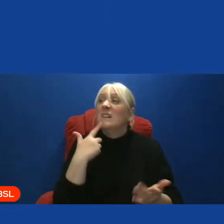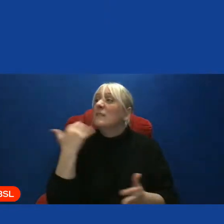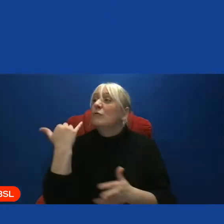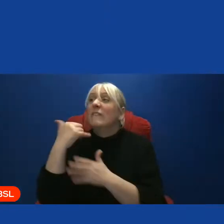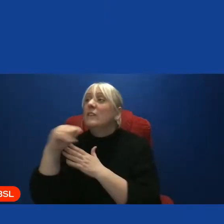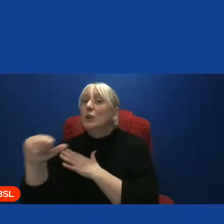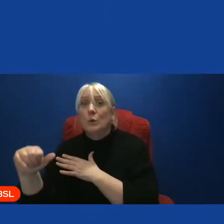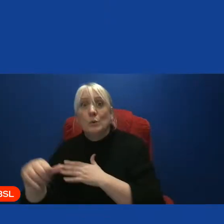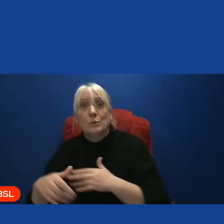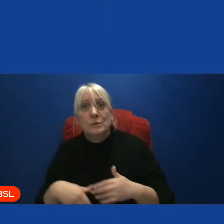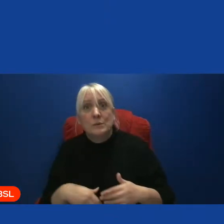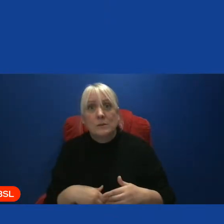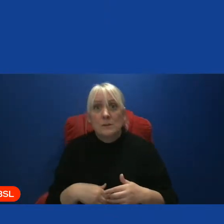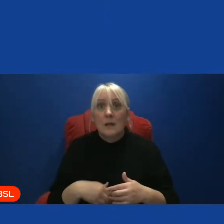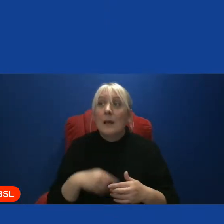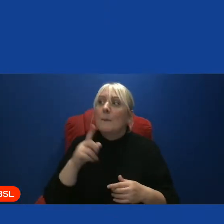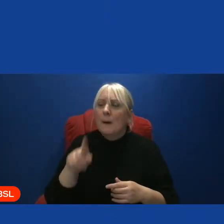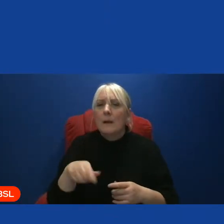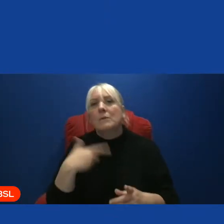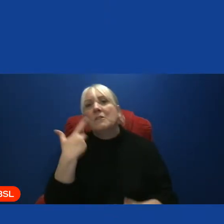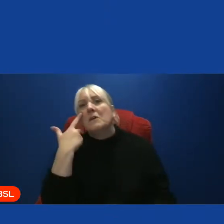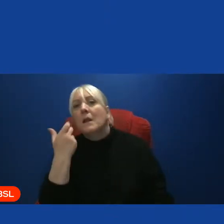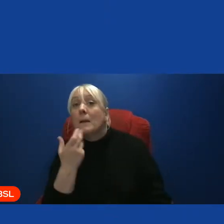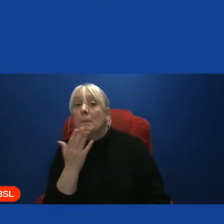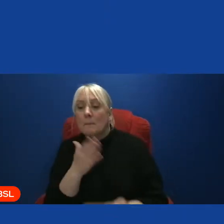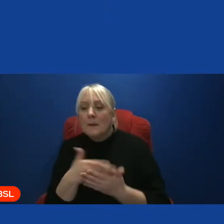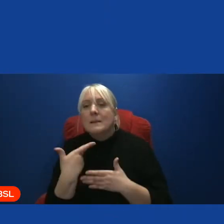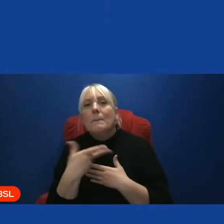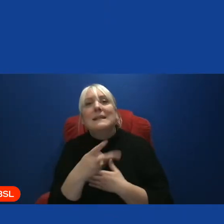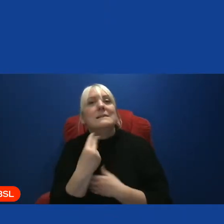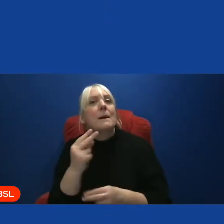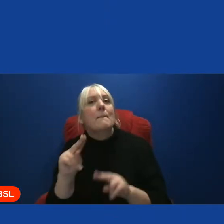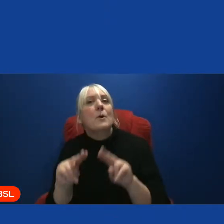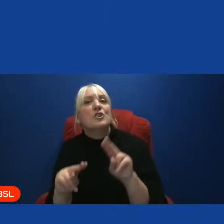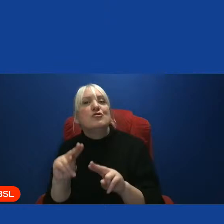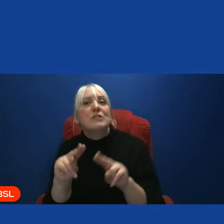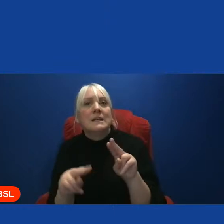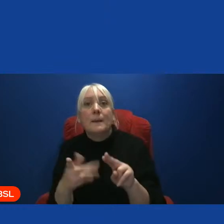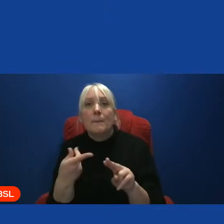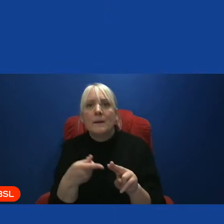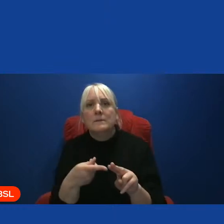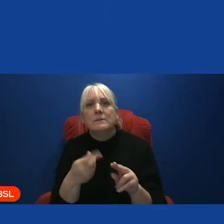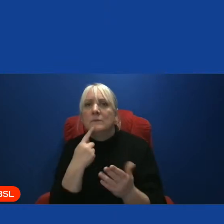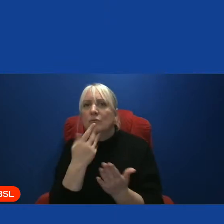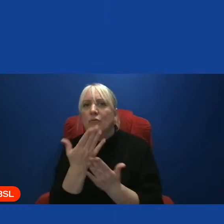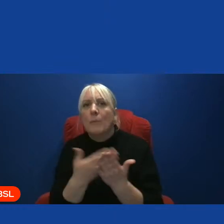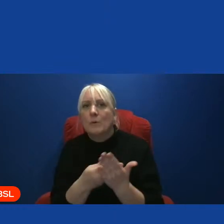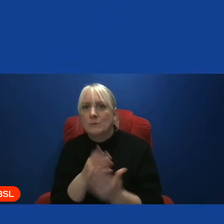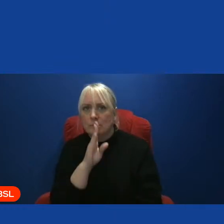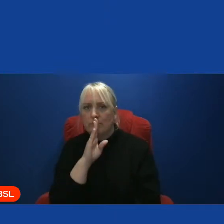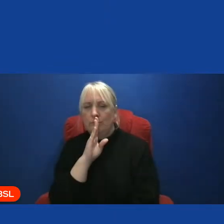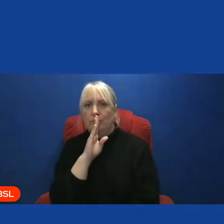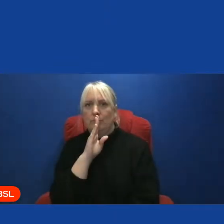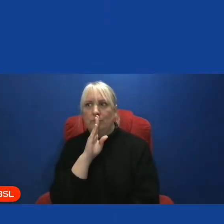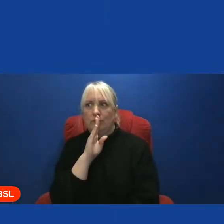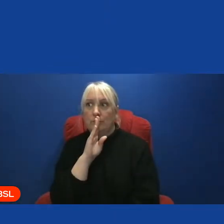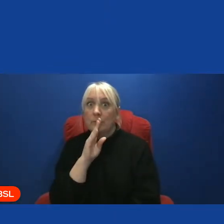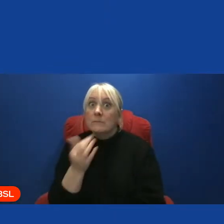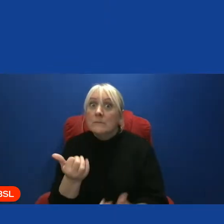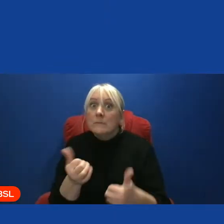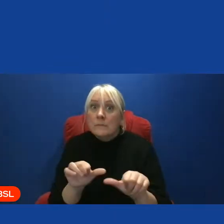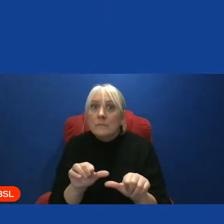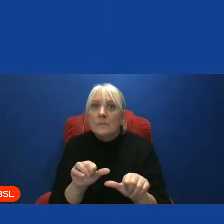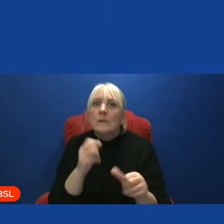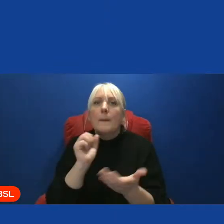discovered actually secretly there was some monitoring going on, but they wouldn't publish the reports. Then eventually we got the reports published, and we